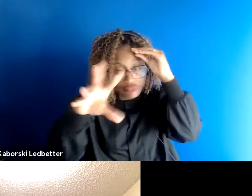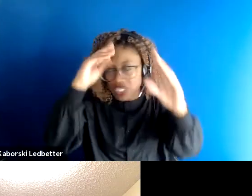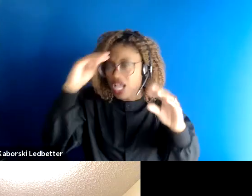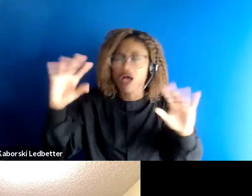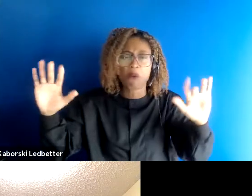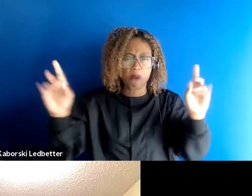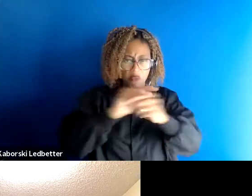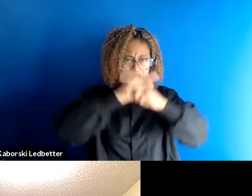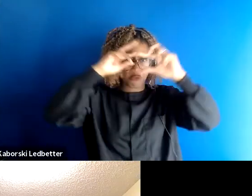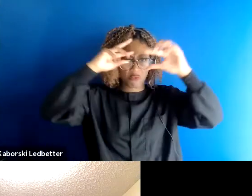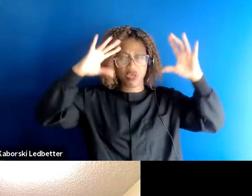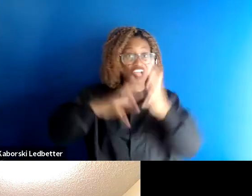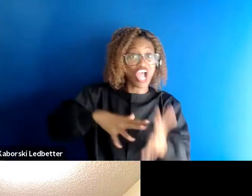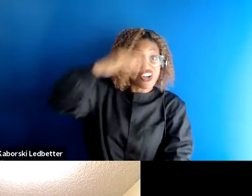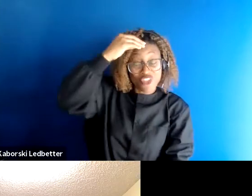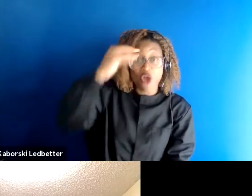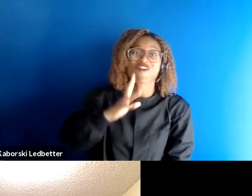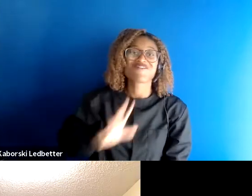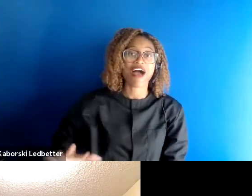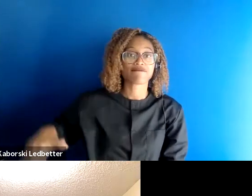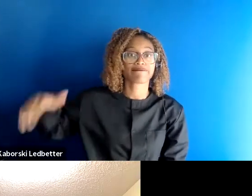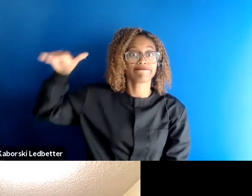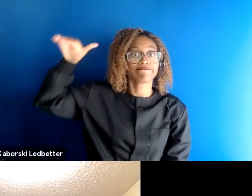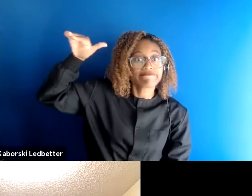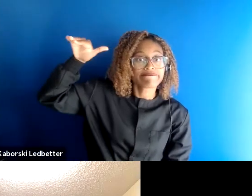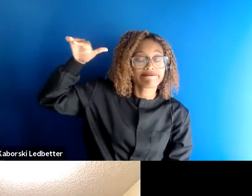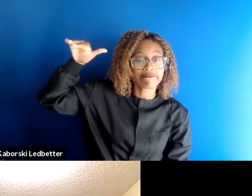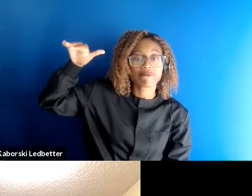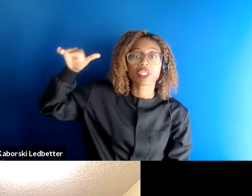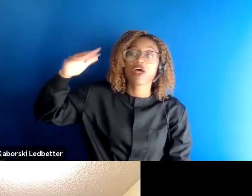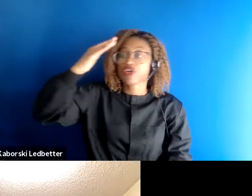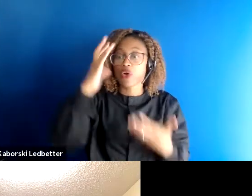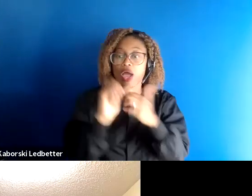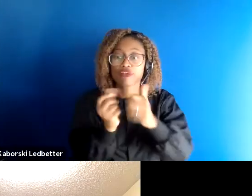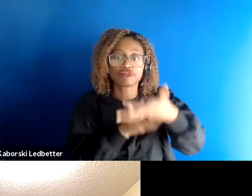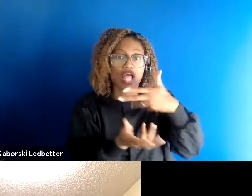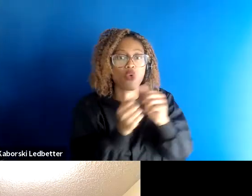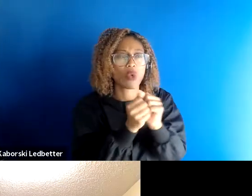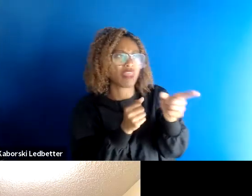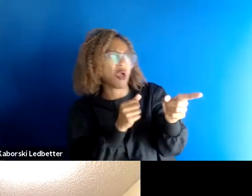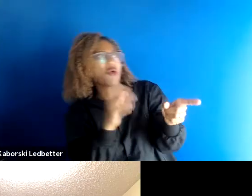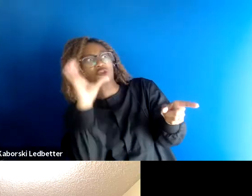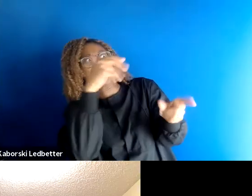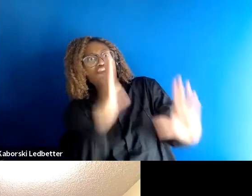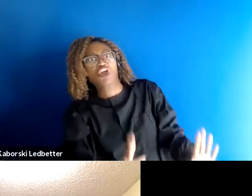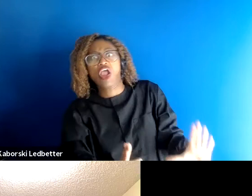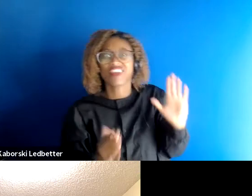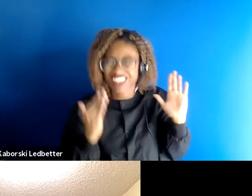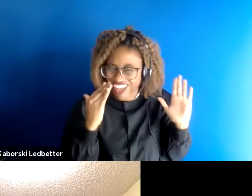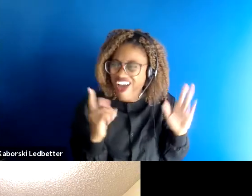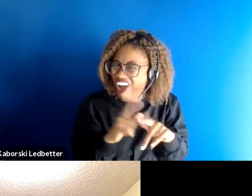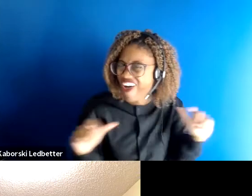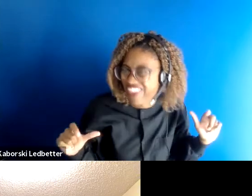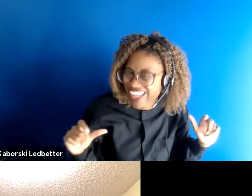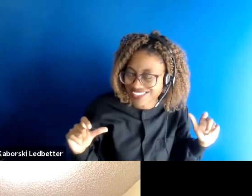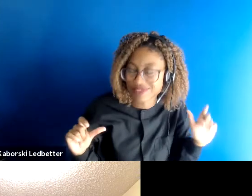started to learn from the time you were 5 up, how you interact with strangers, all these different sort of things, right?